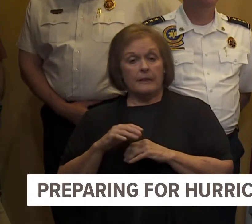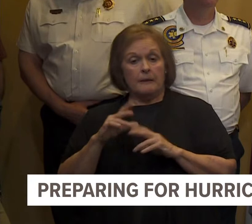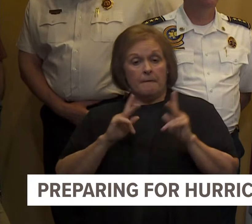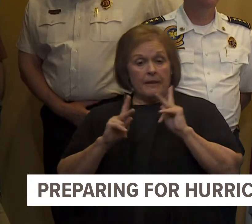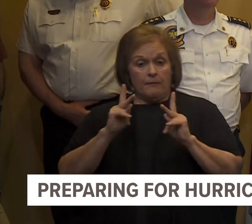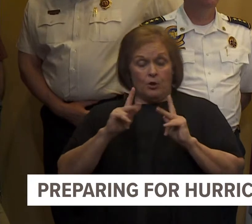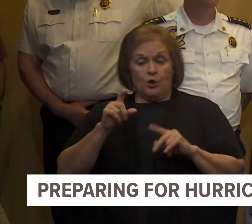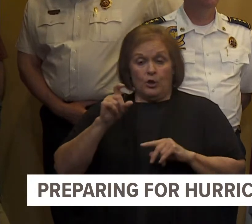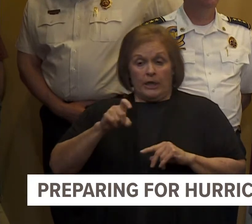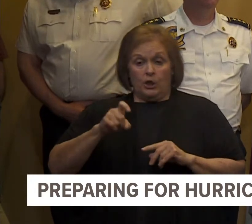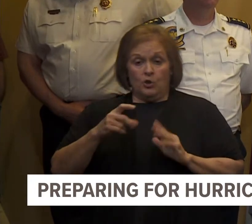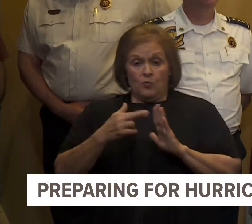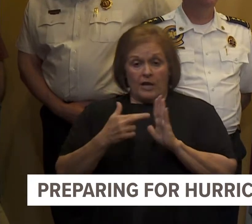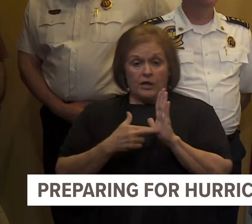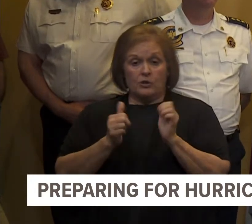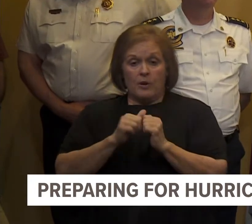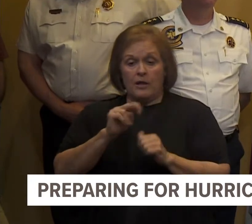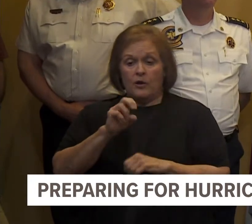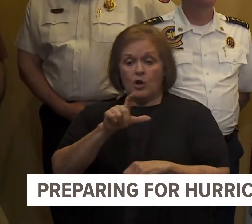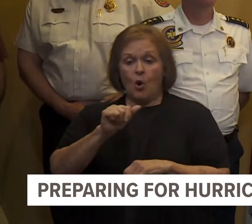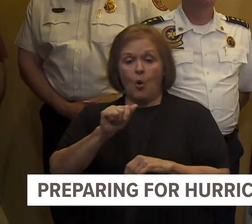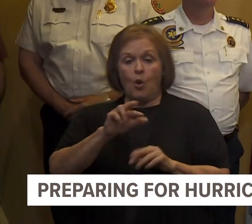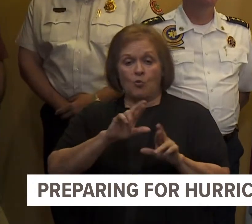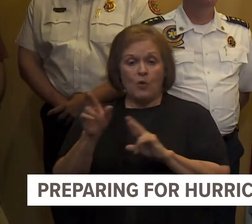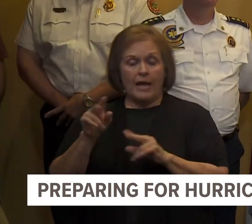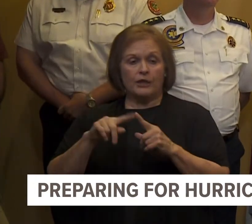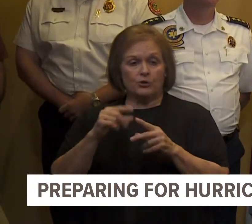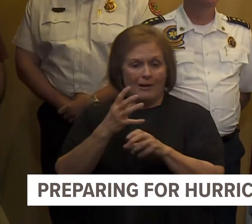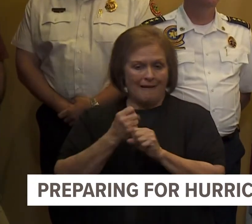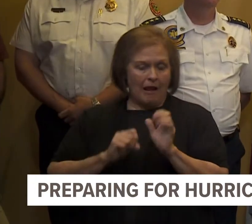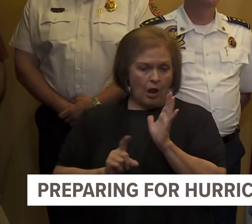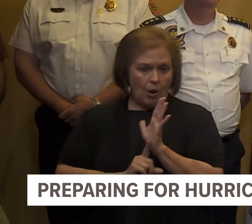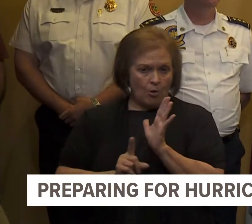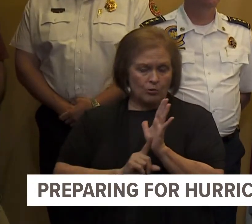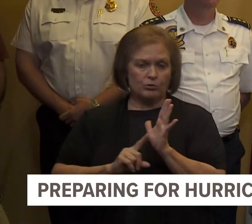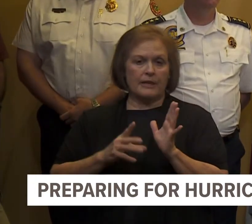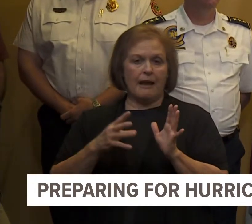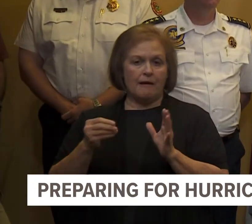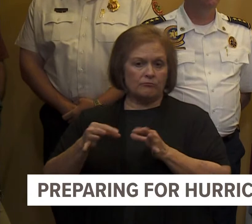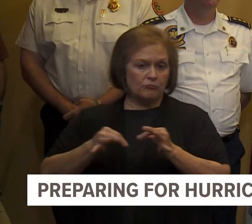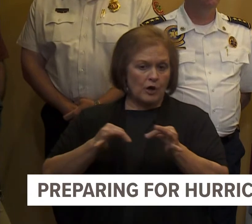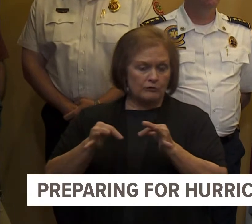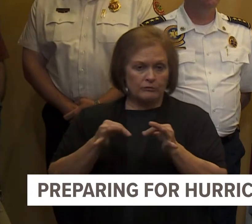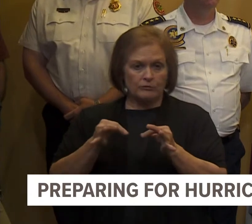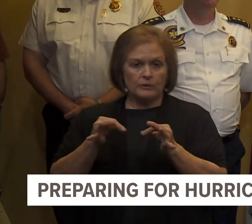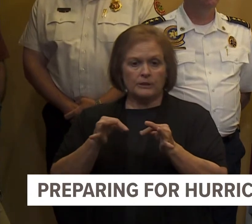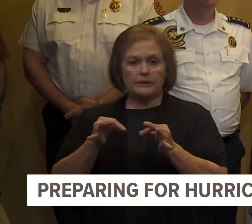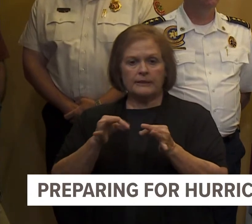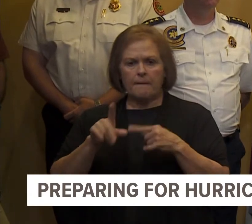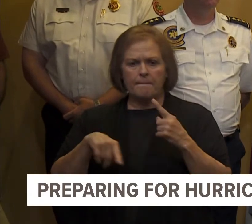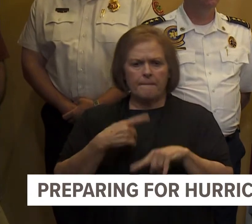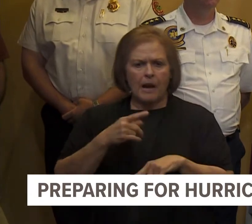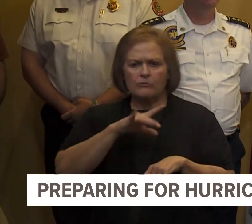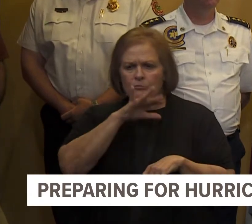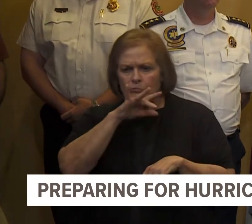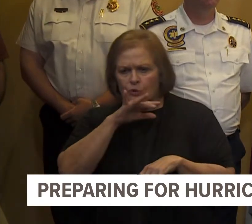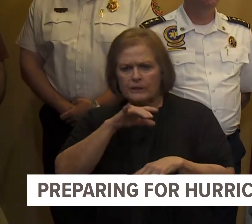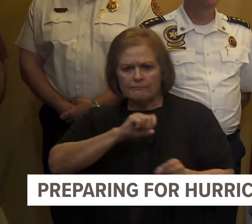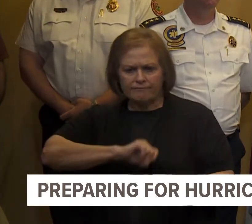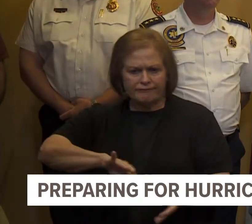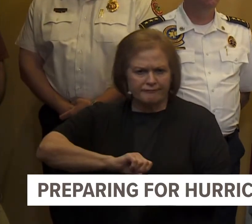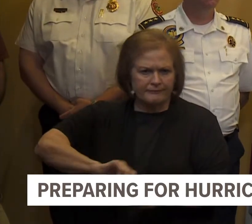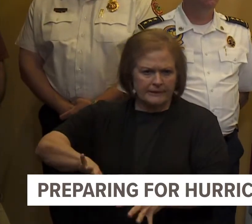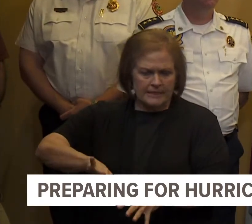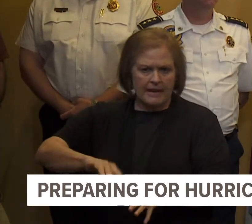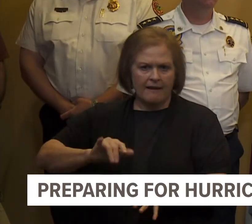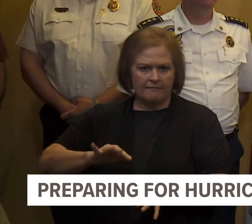Residents should register with NOLA ready to receive alerts and direction regarding debris removal